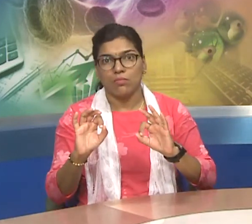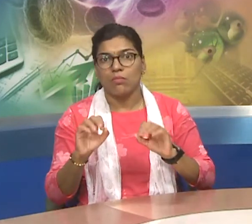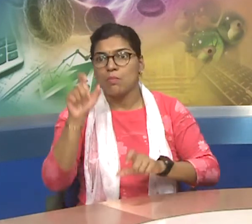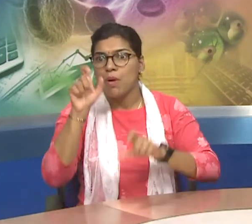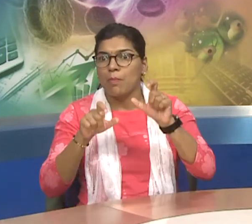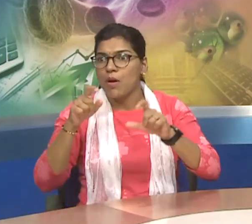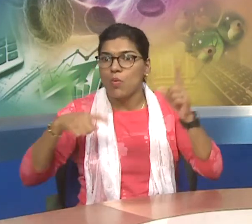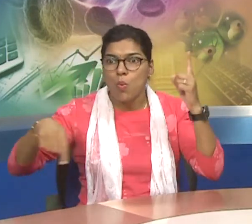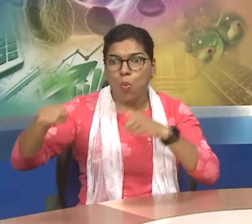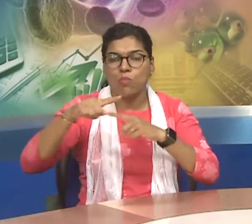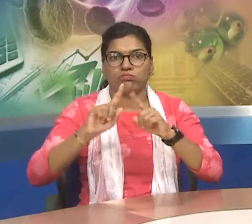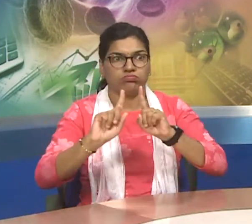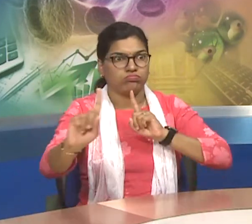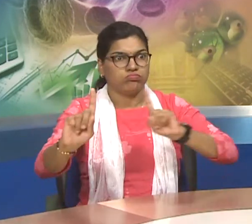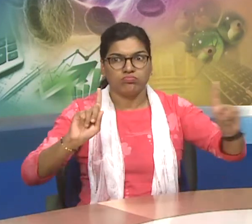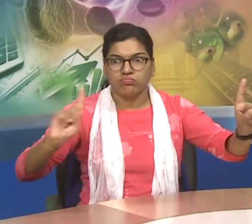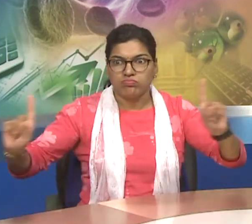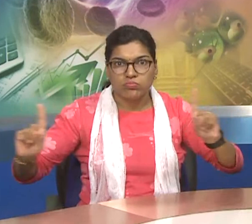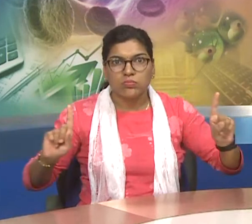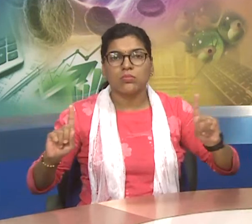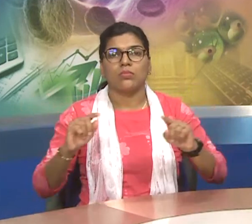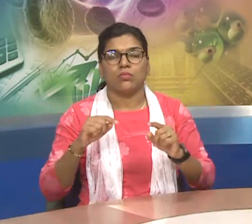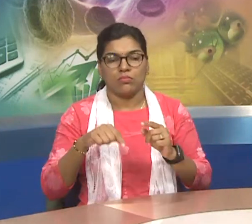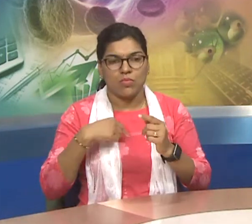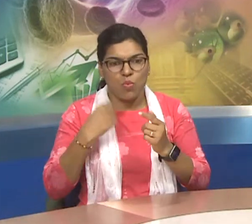revolutionize, and